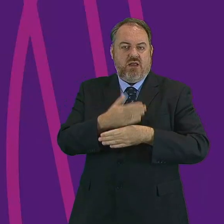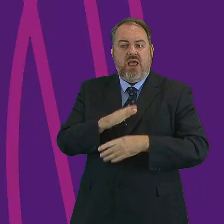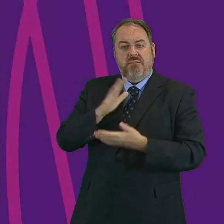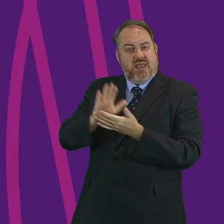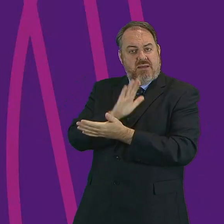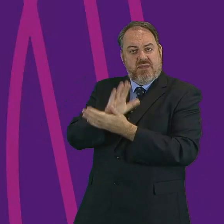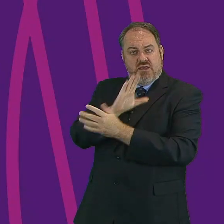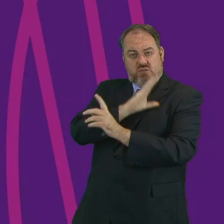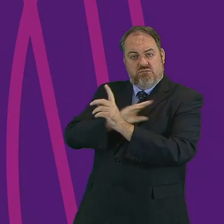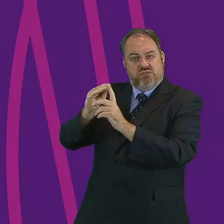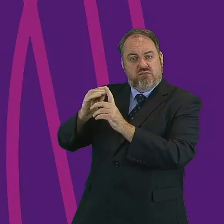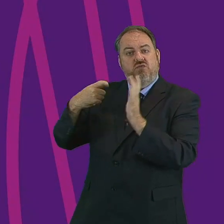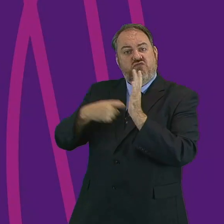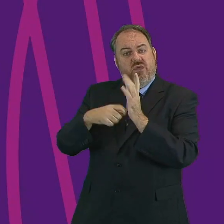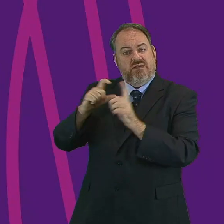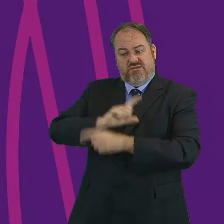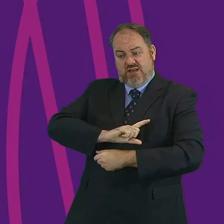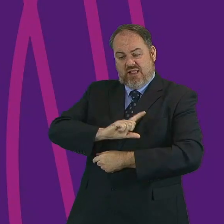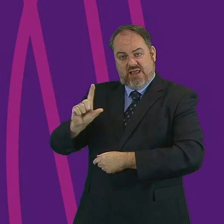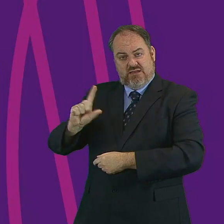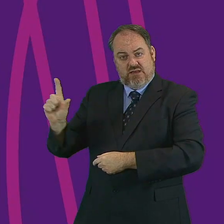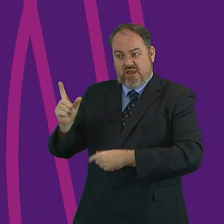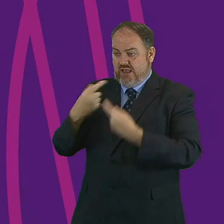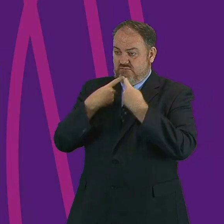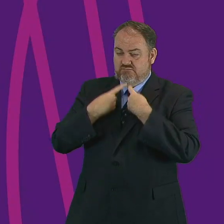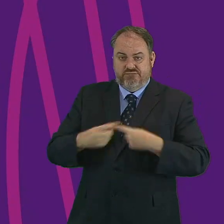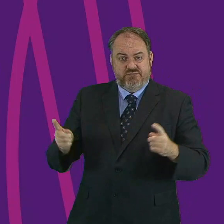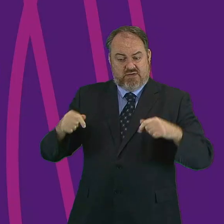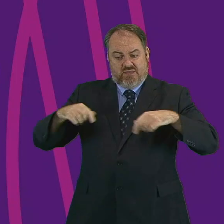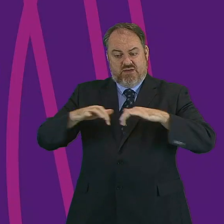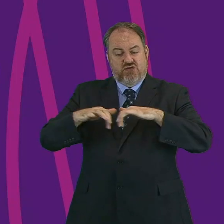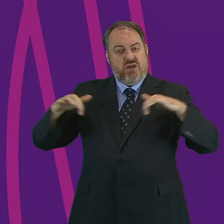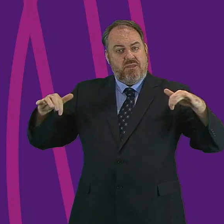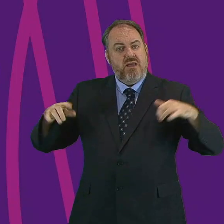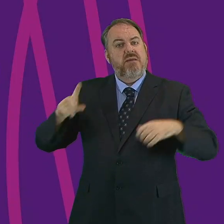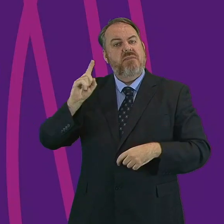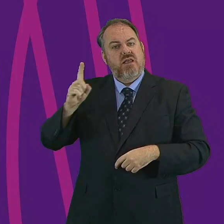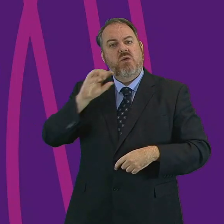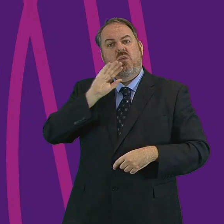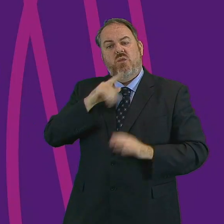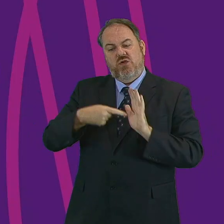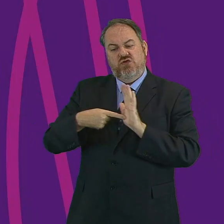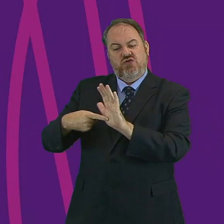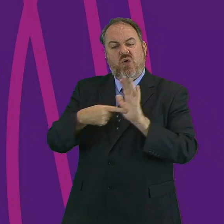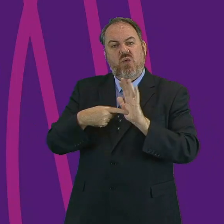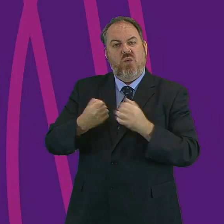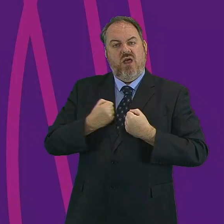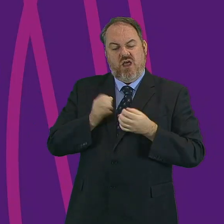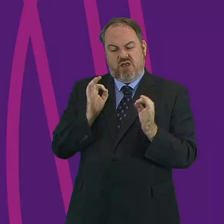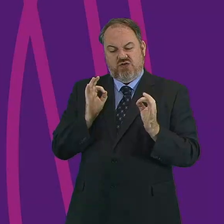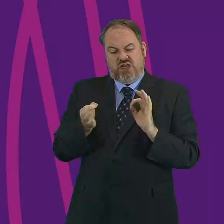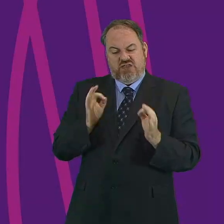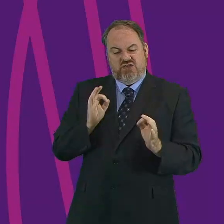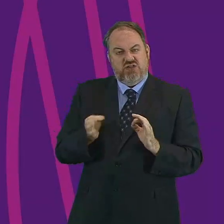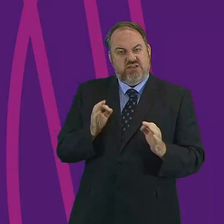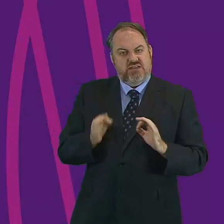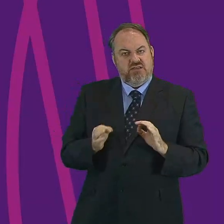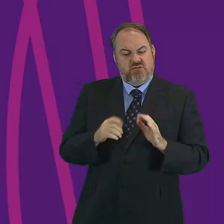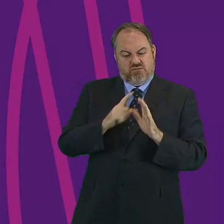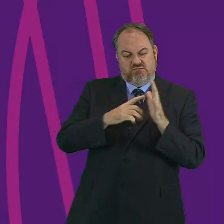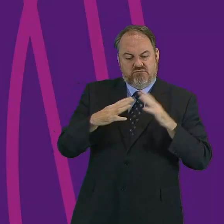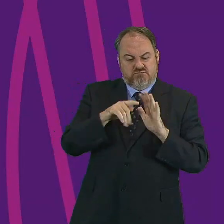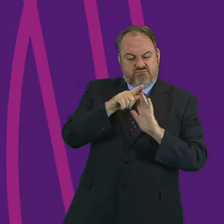Chamber later on today, just to remind people a summary of the changes that have been made, and of course if there are further actions that